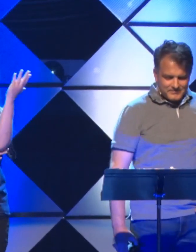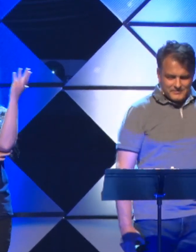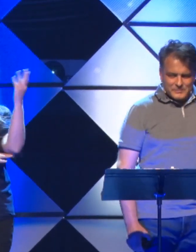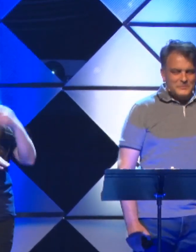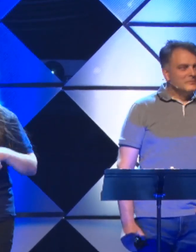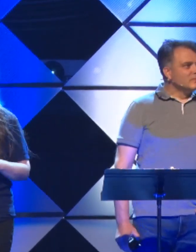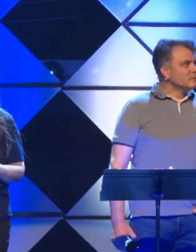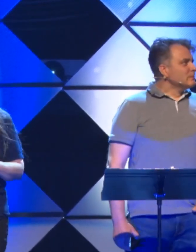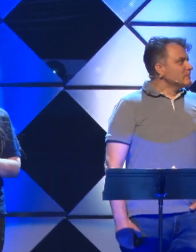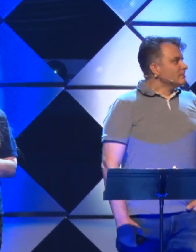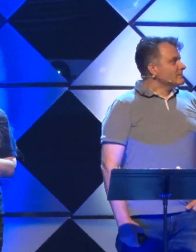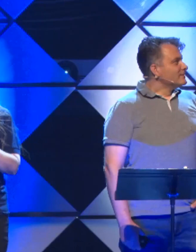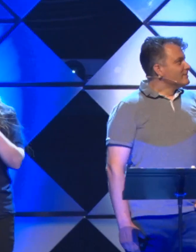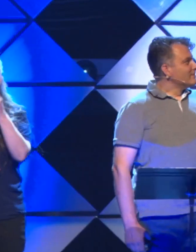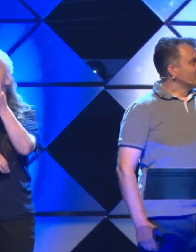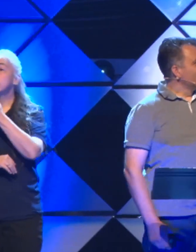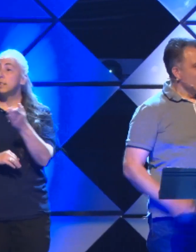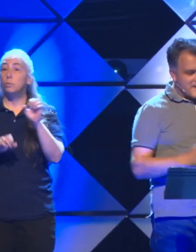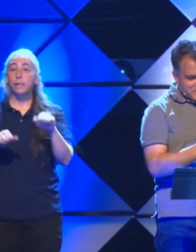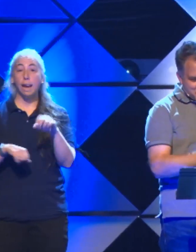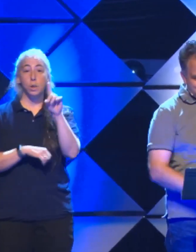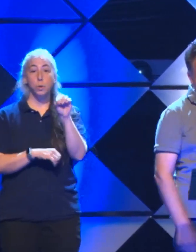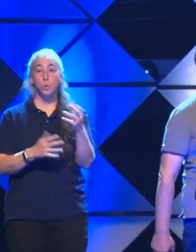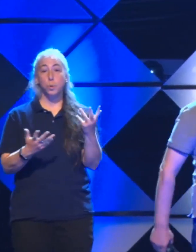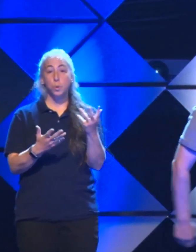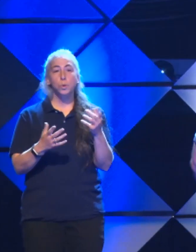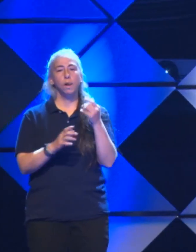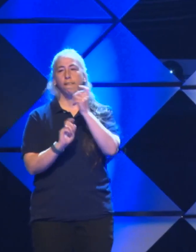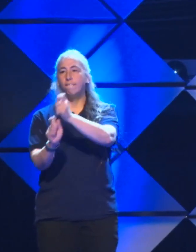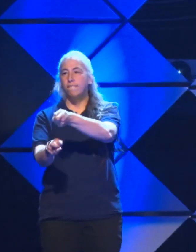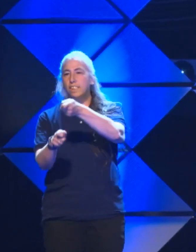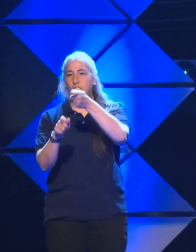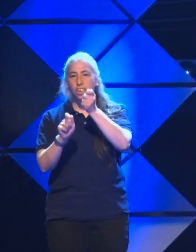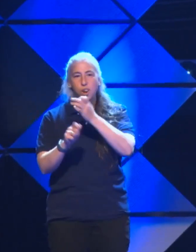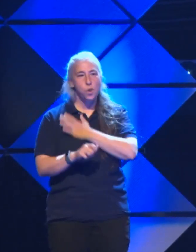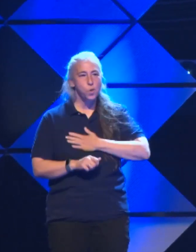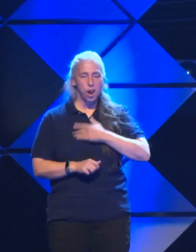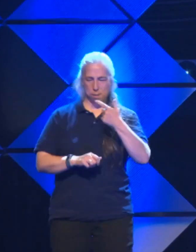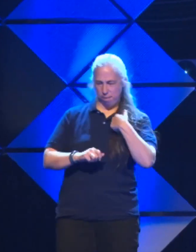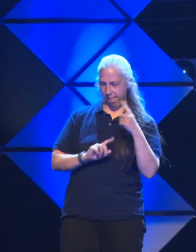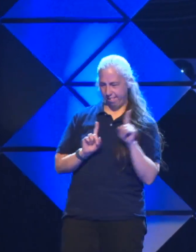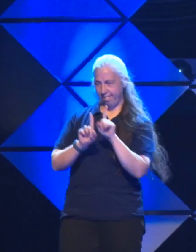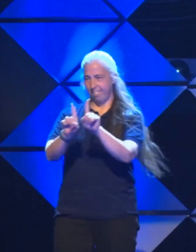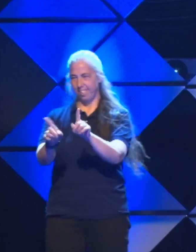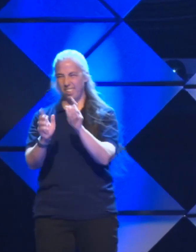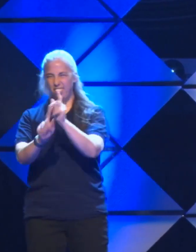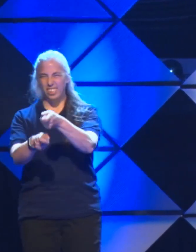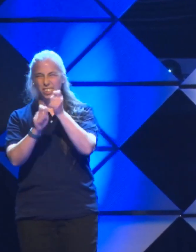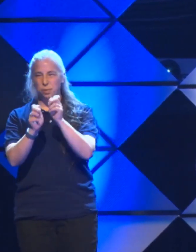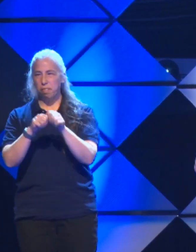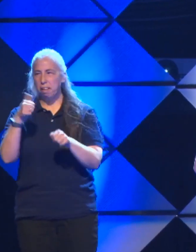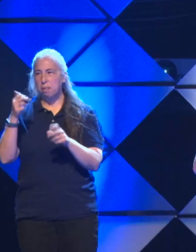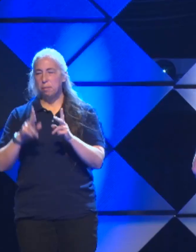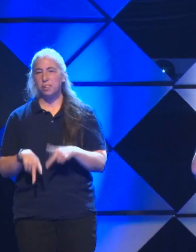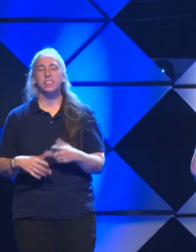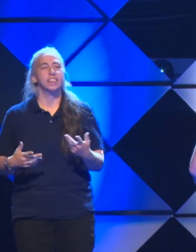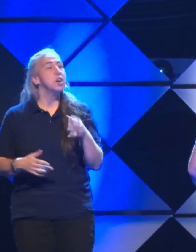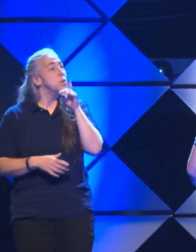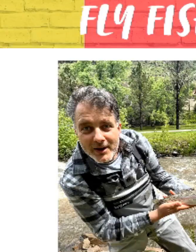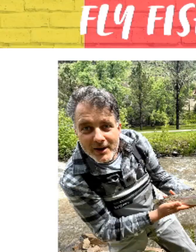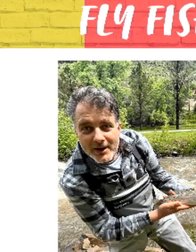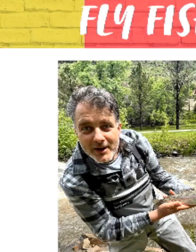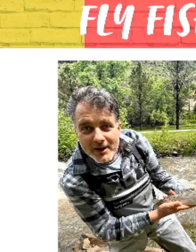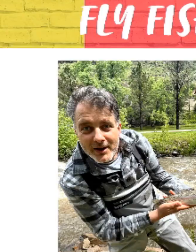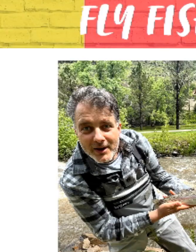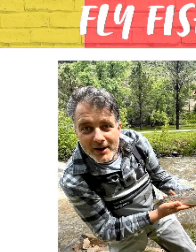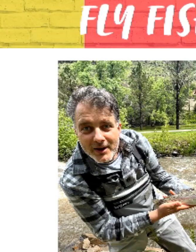One of the first things that we got to do was go fishing. Yep. Imagine me taking somebody fishing. We actually have a picture or two of you and your fly